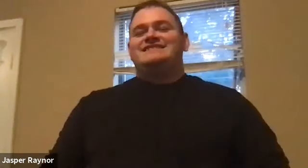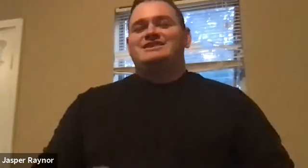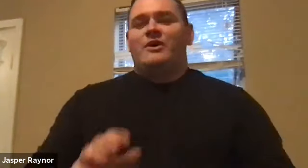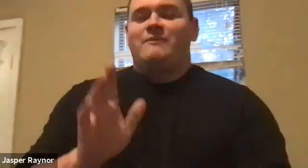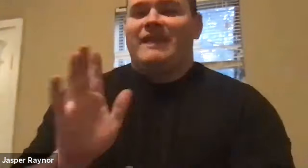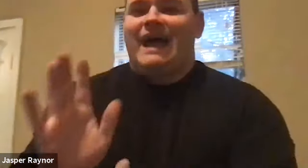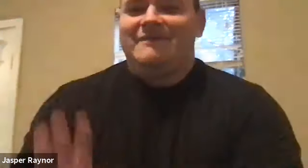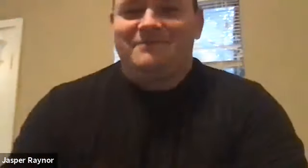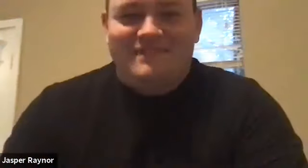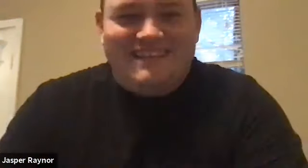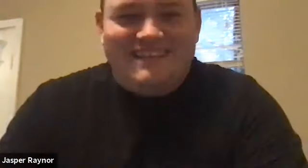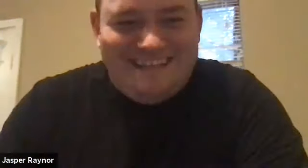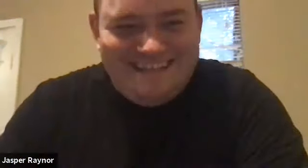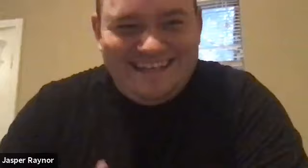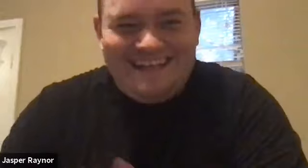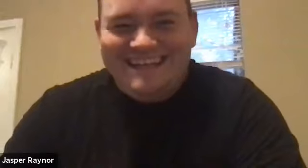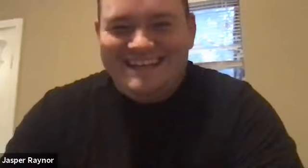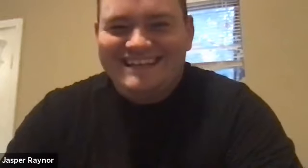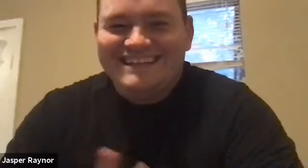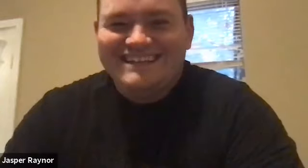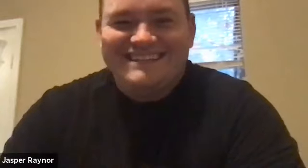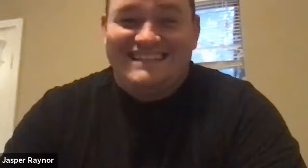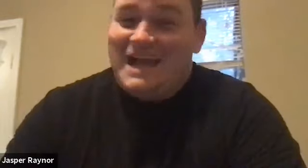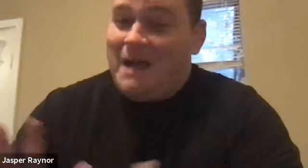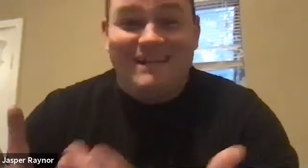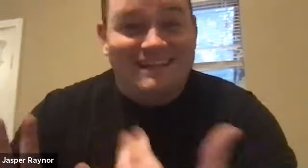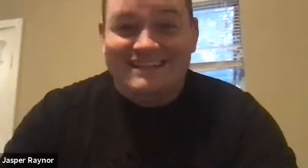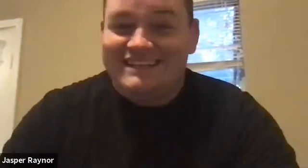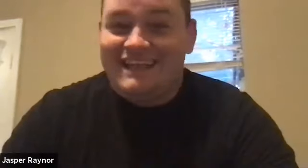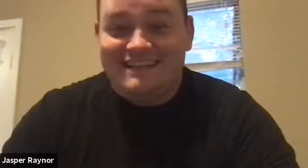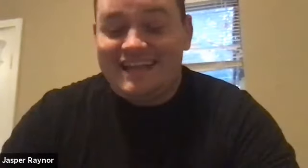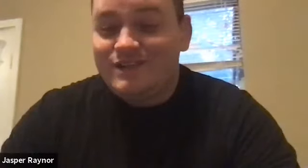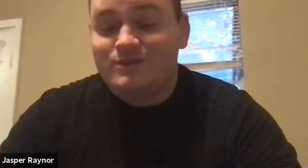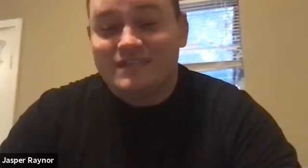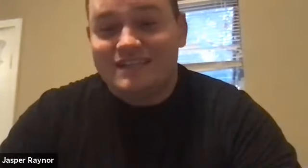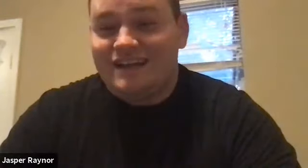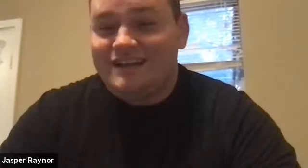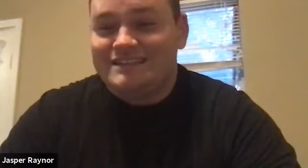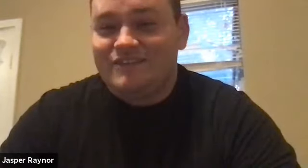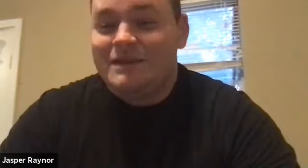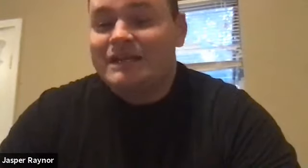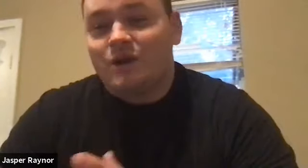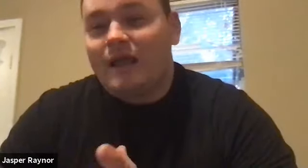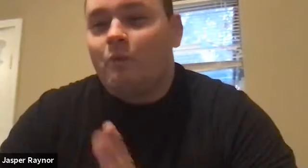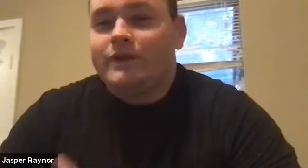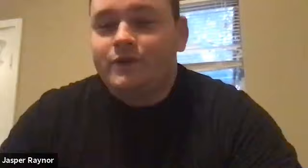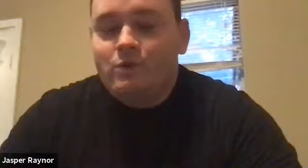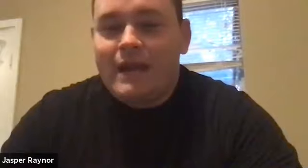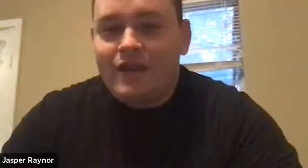I so love it all of a sudden. I won't be rude. that, I mean, they use it against every. So like when you hear it,